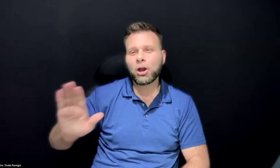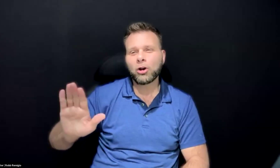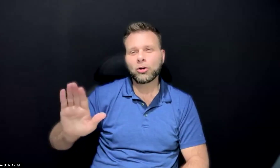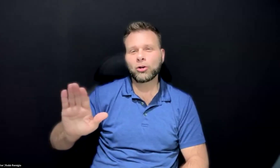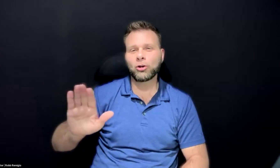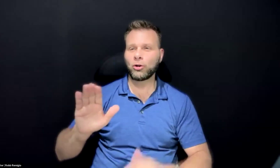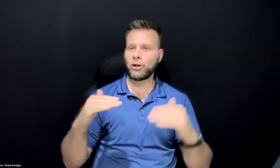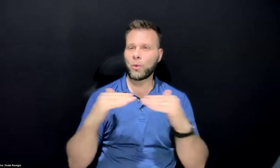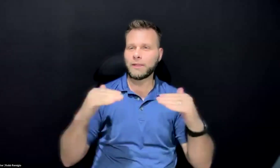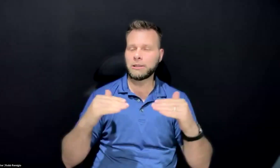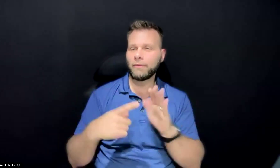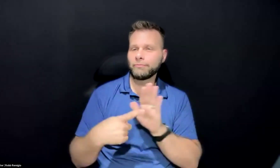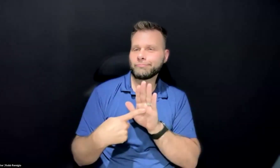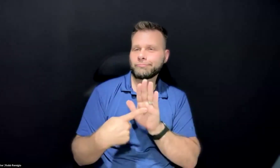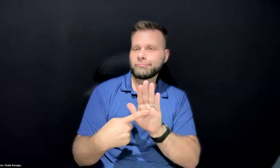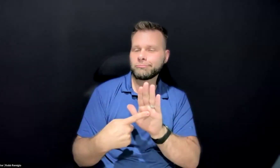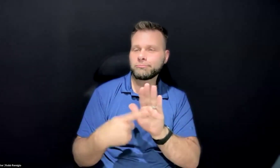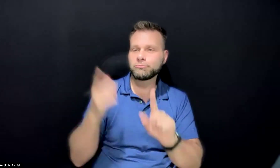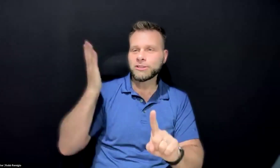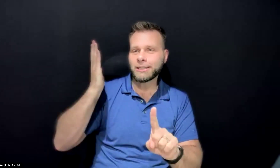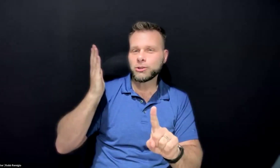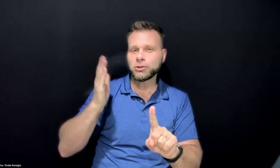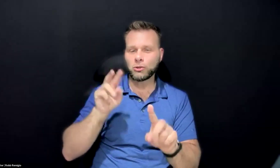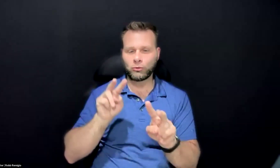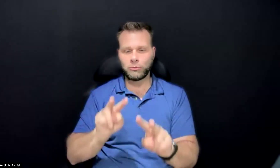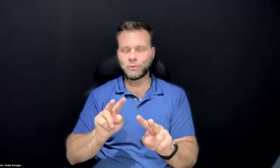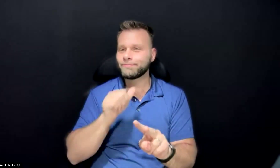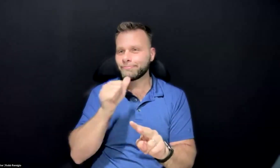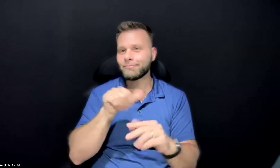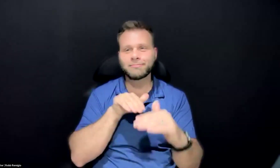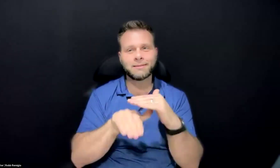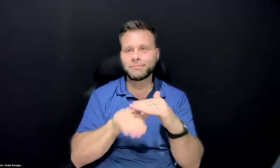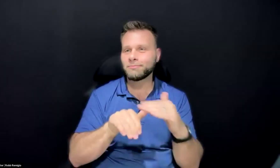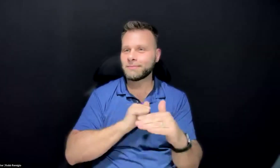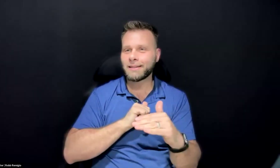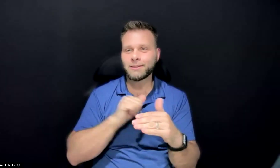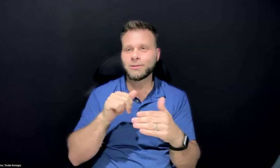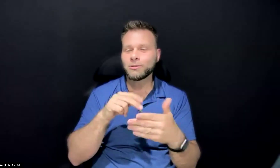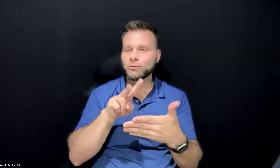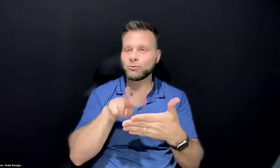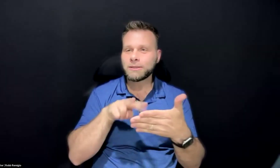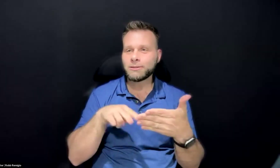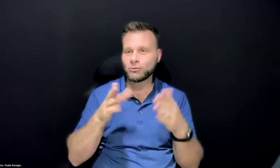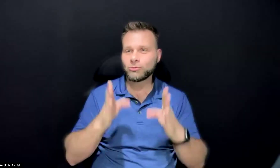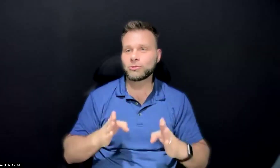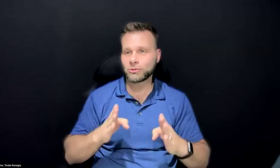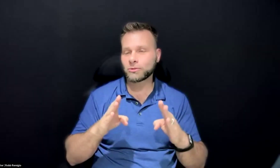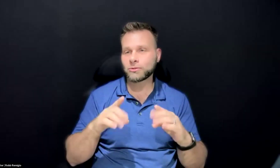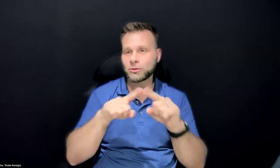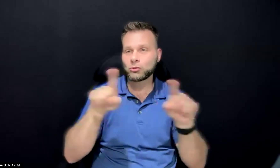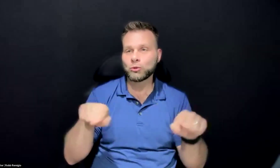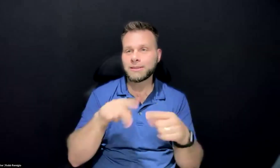or presentation mode or view is not accessible for me as a screen reader user. It will not read right.